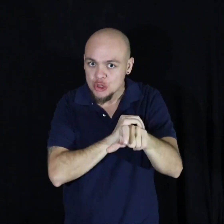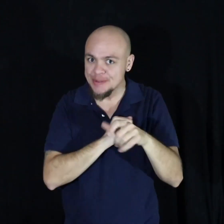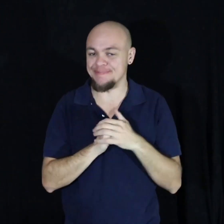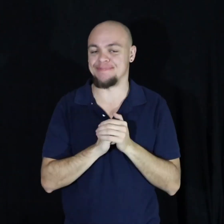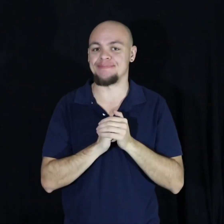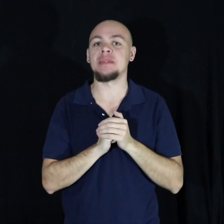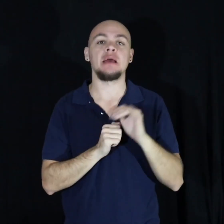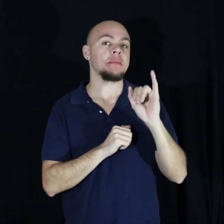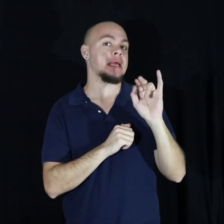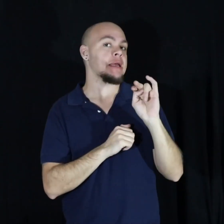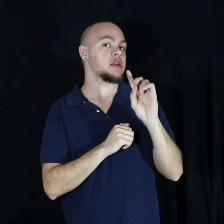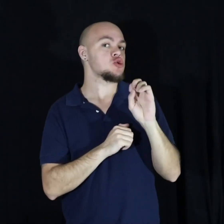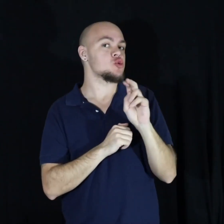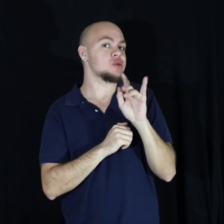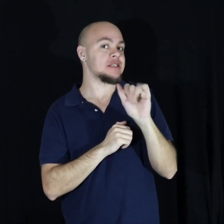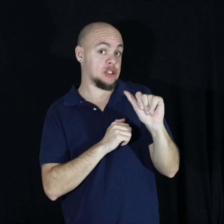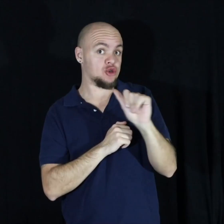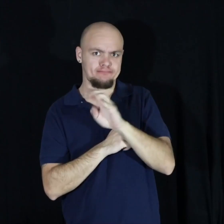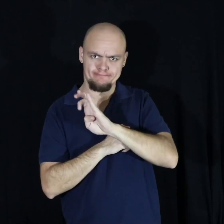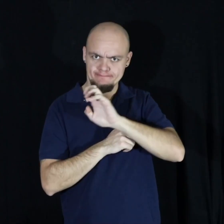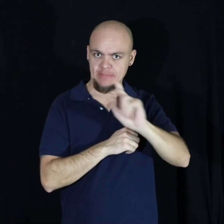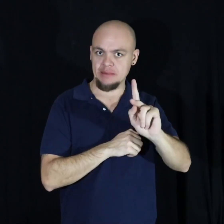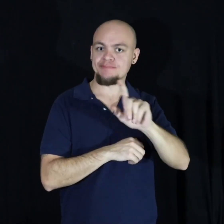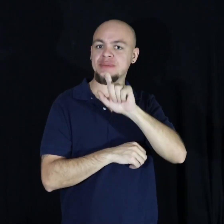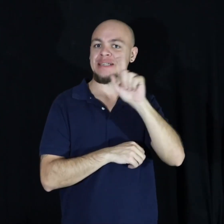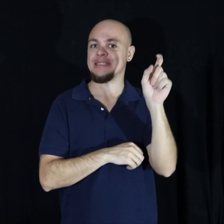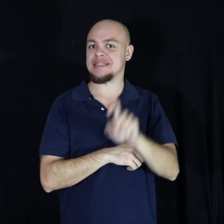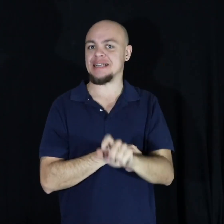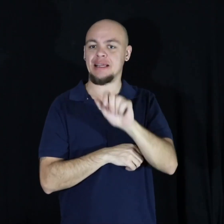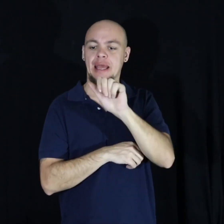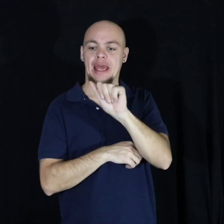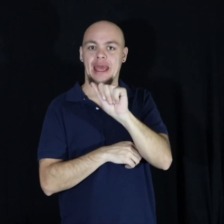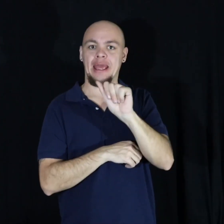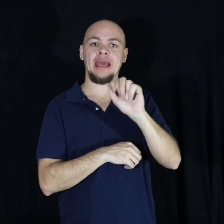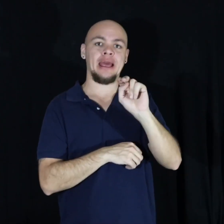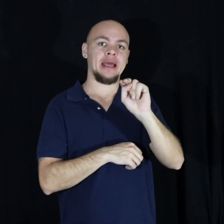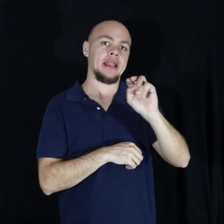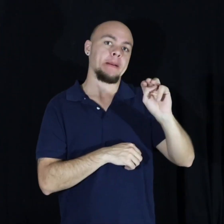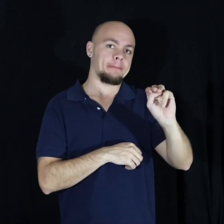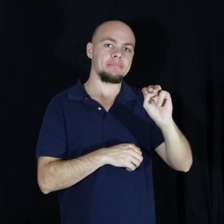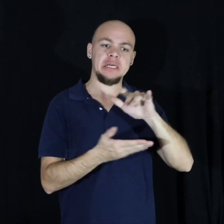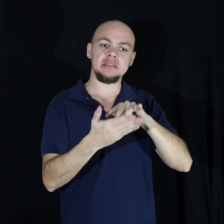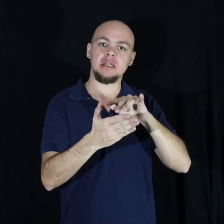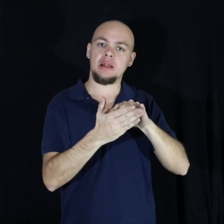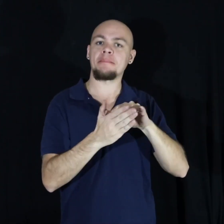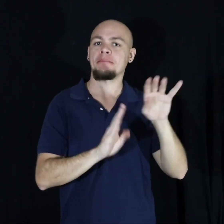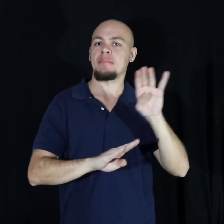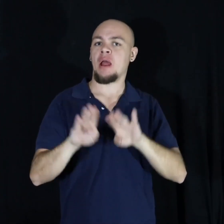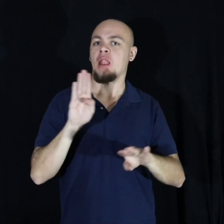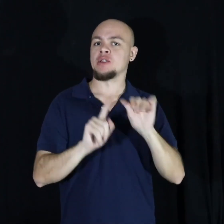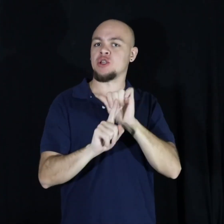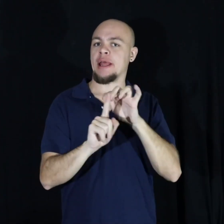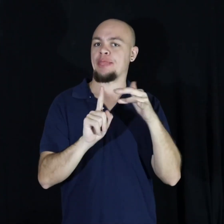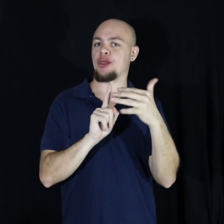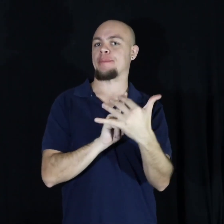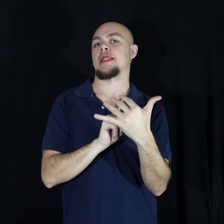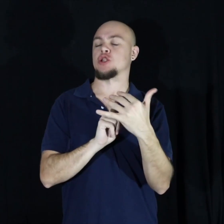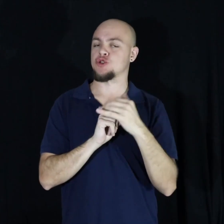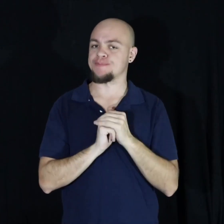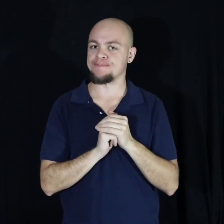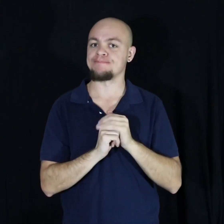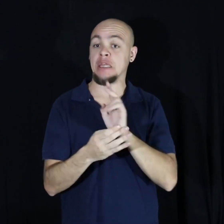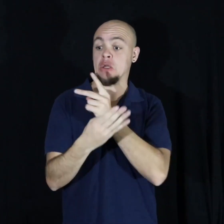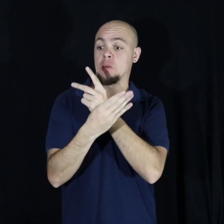back from Indonesia, I began grad school at Texas A&M University, where I studied biological anthropology. Grad school